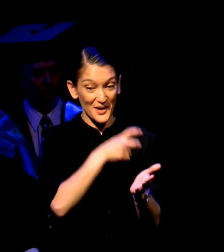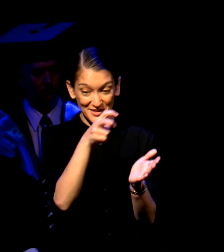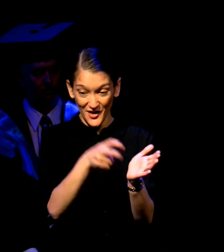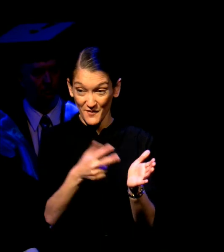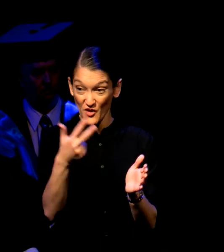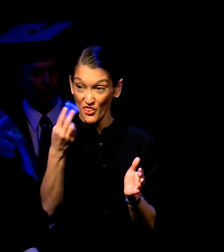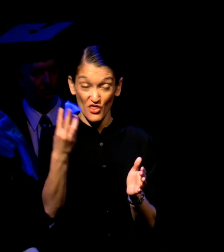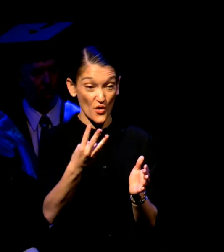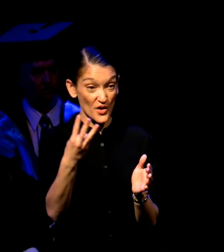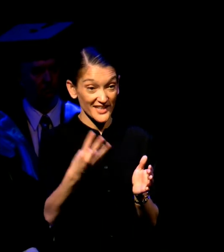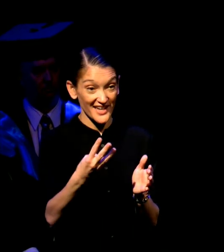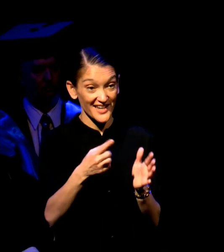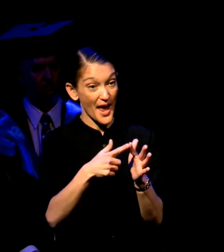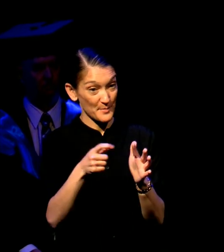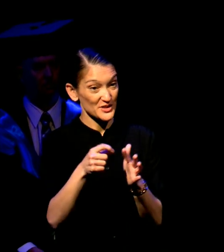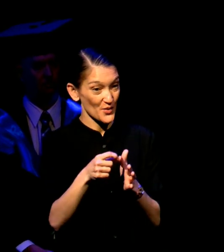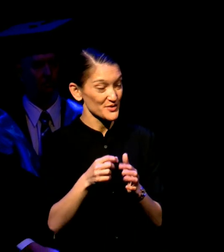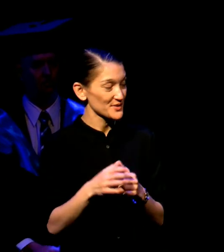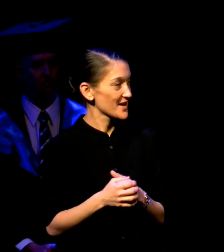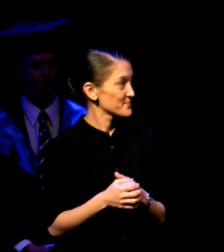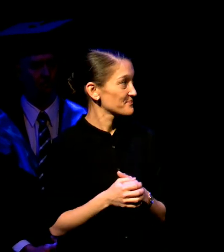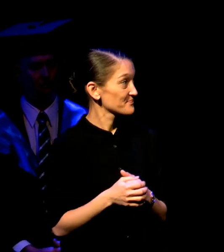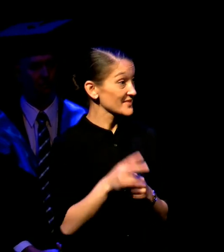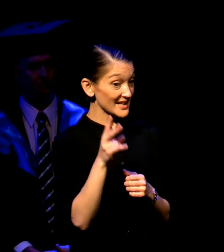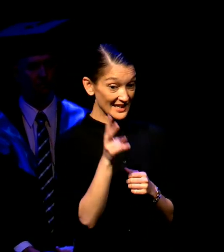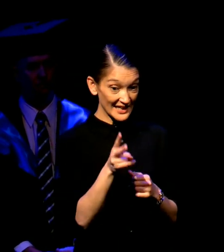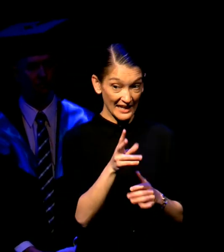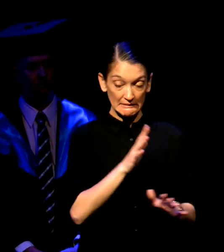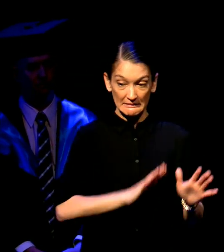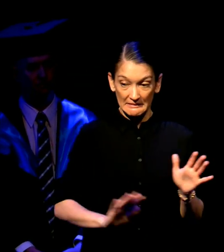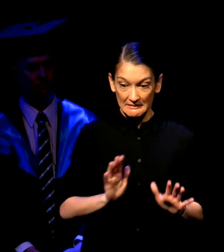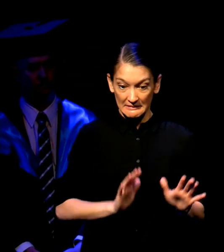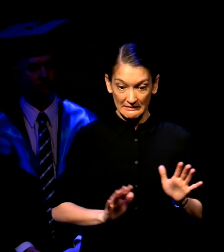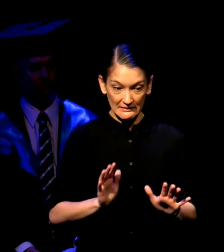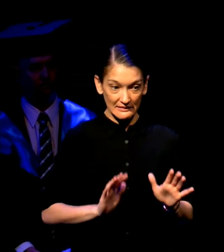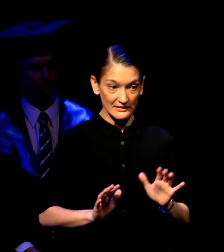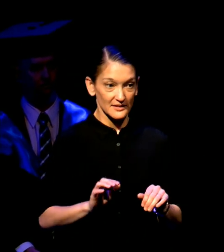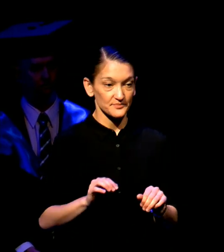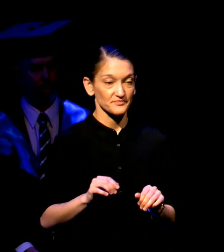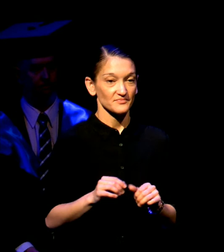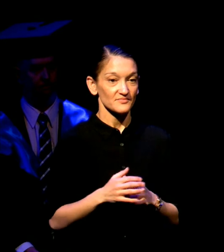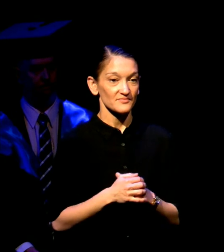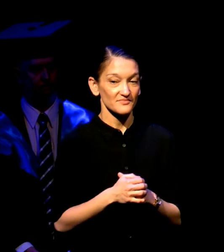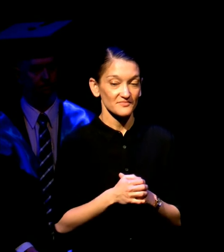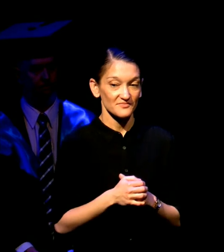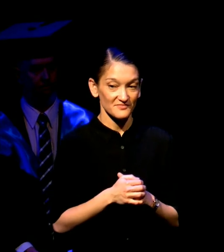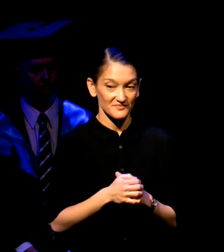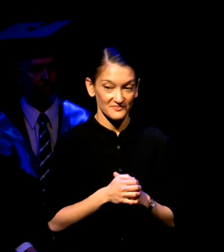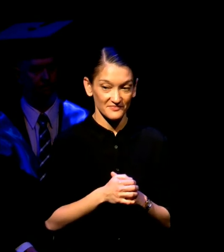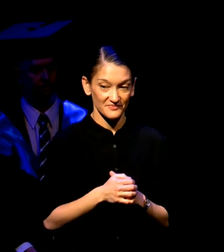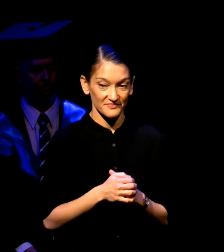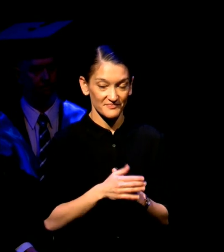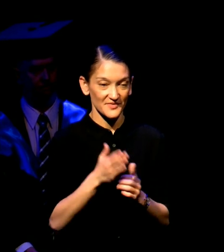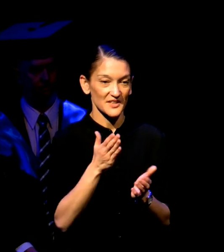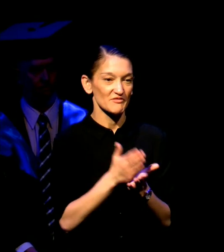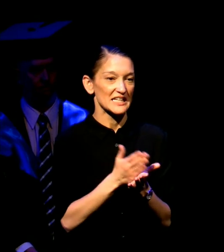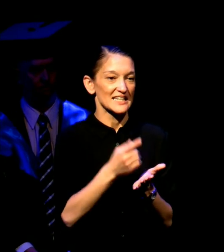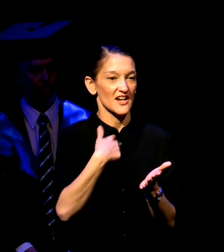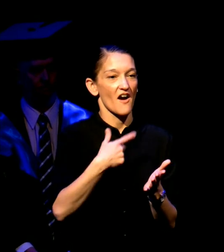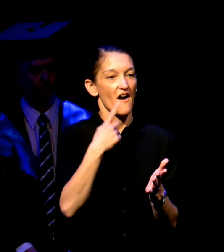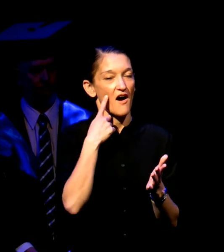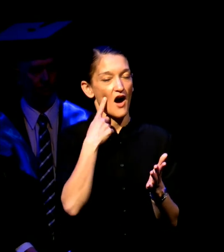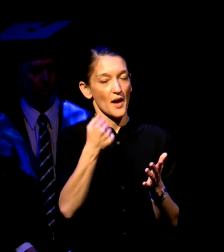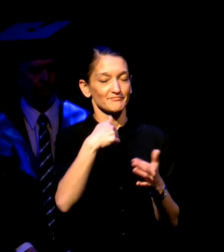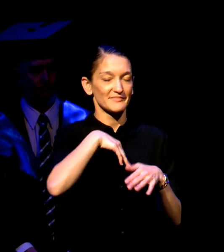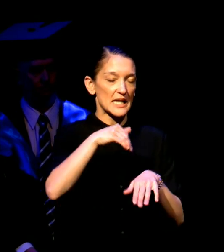13 episodes. Again, I found myself in a pickle, that unwanted green atrocity on any McDonald's burger. I'd kind